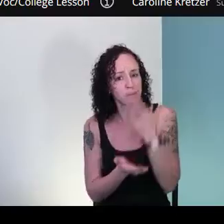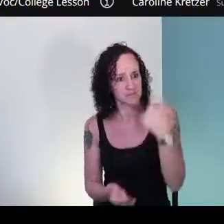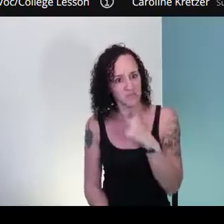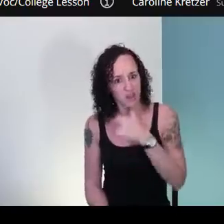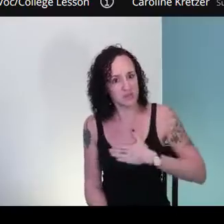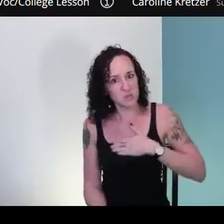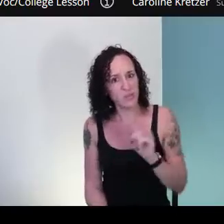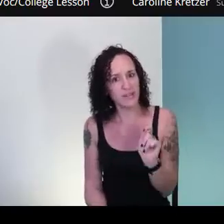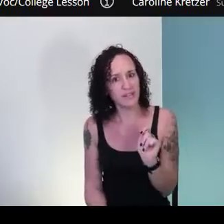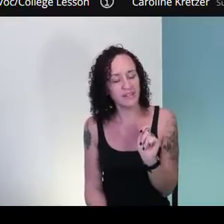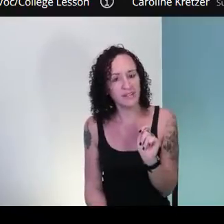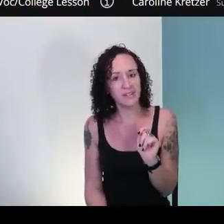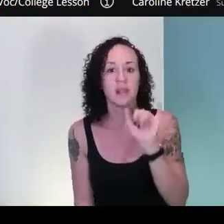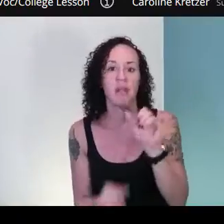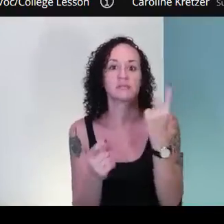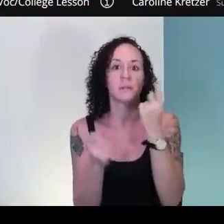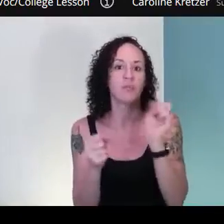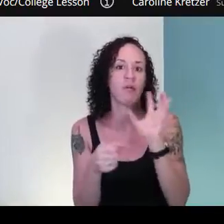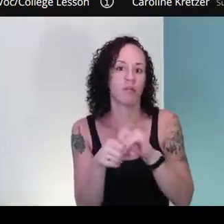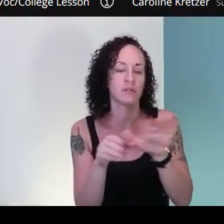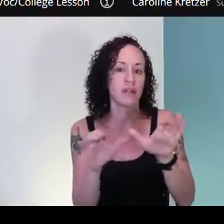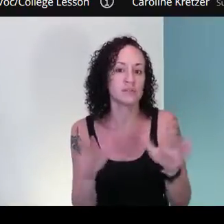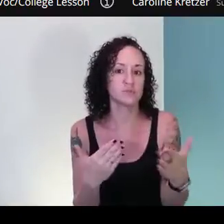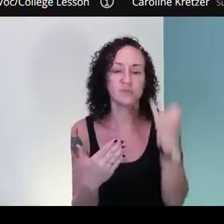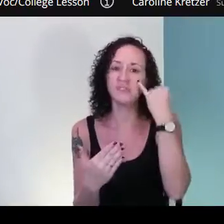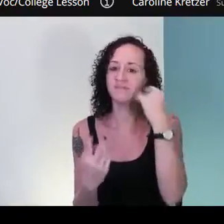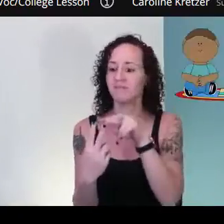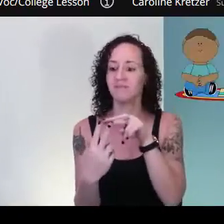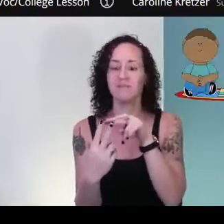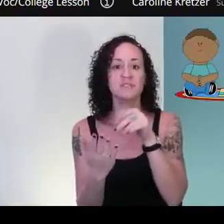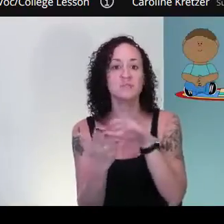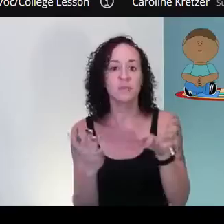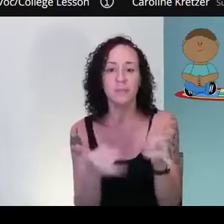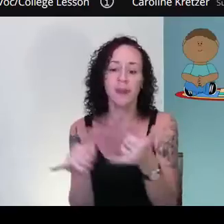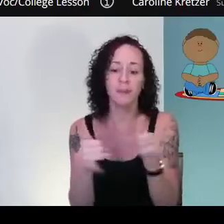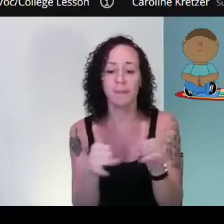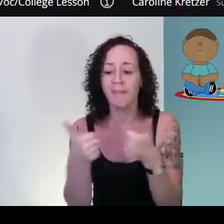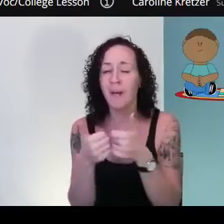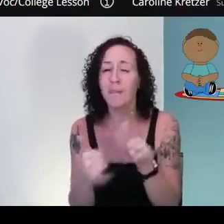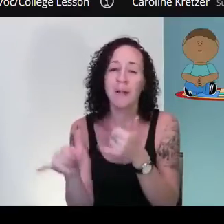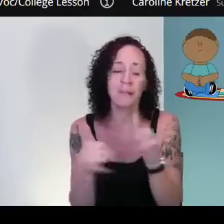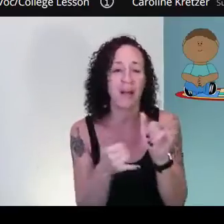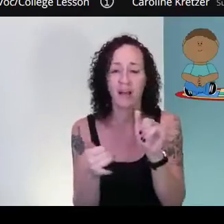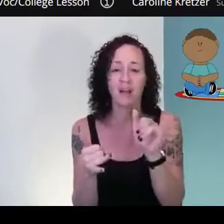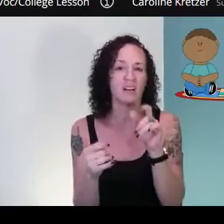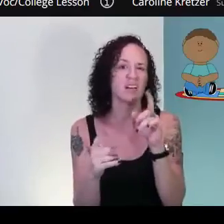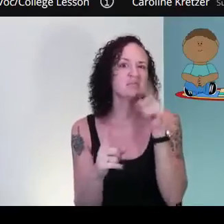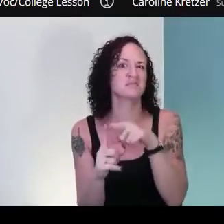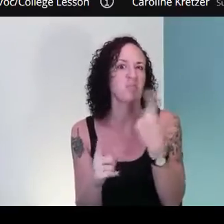Because I was no longer enjoying the movie, or anybody wanted to finish watching the movie, that's no longer